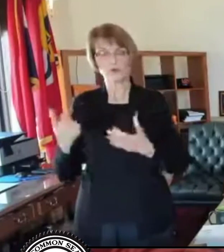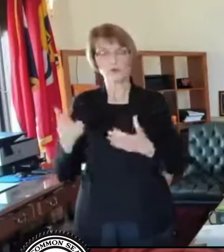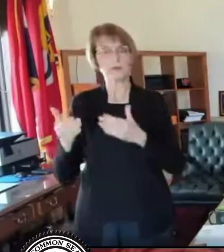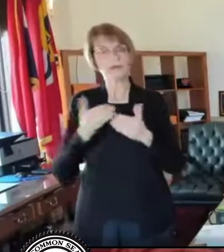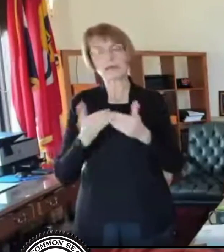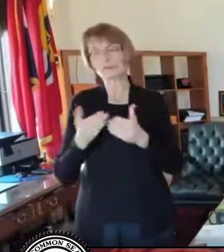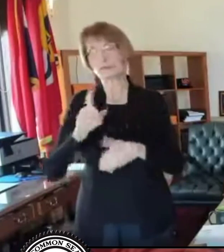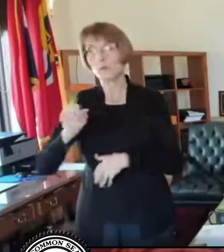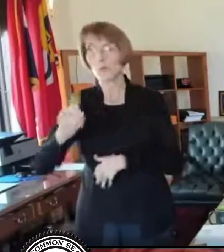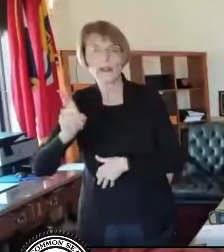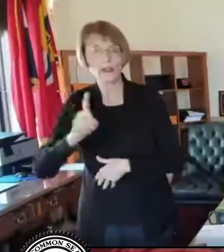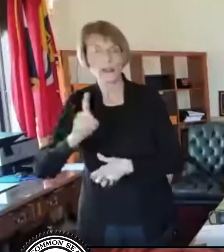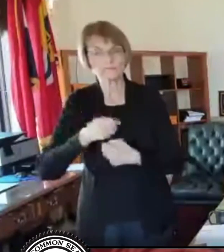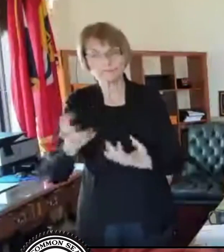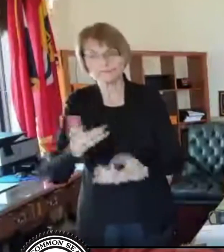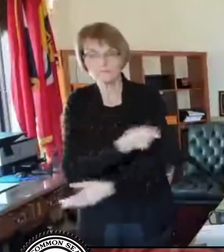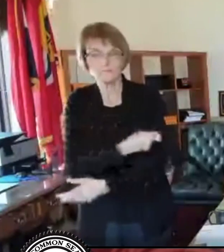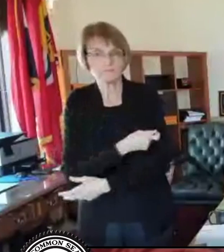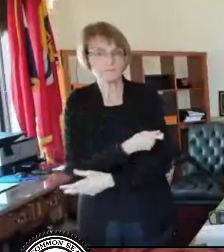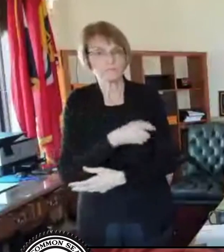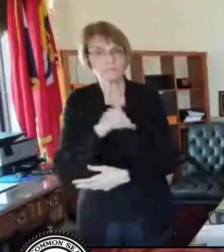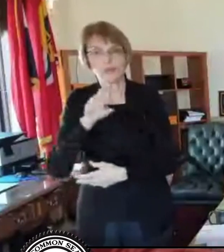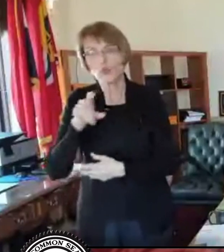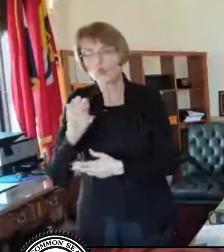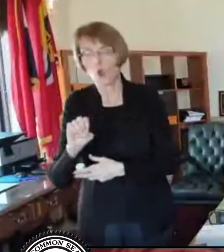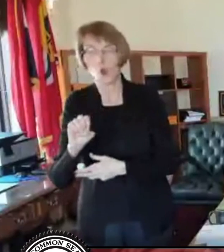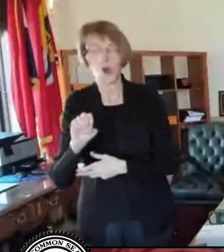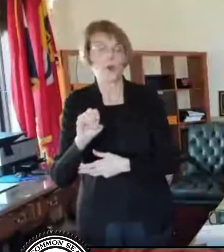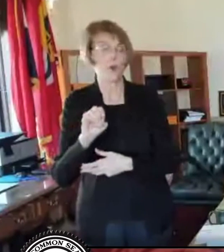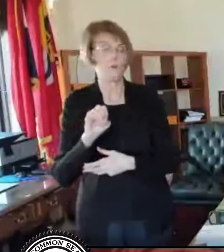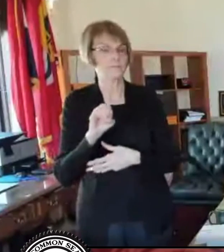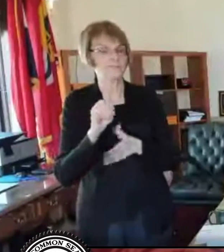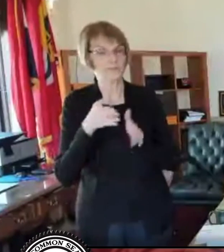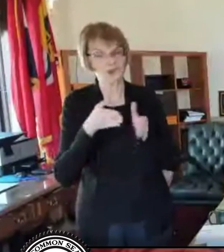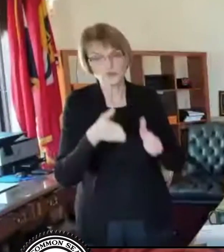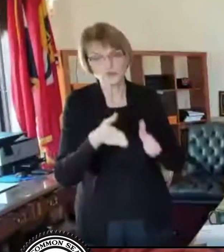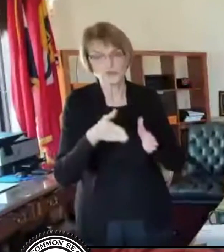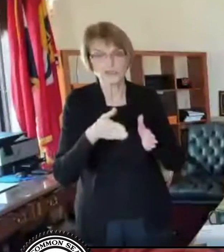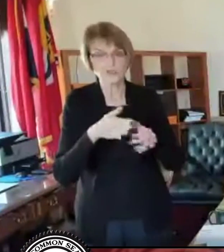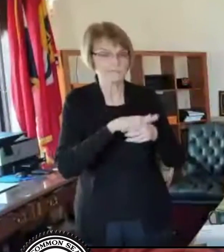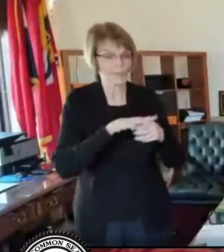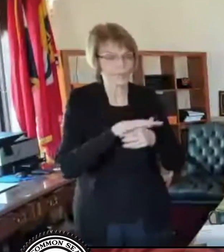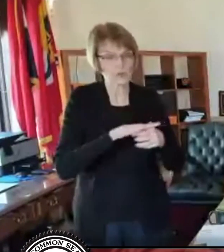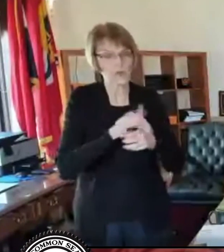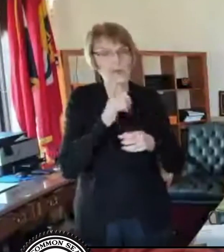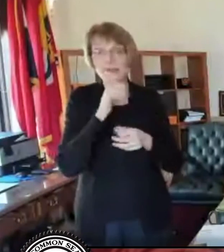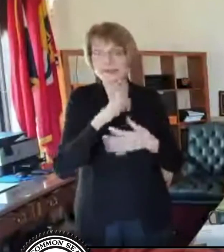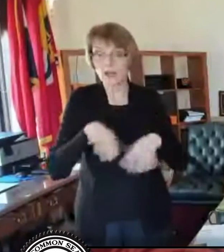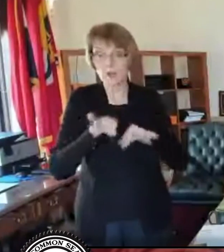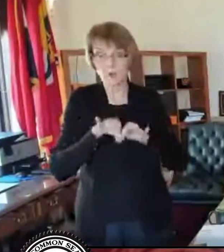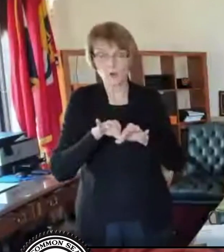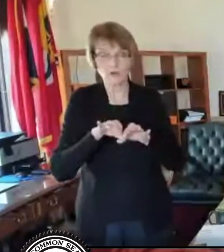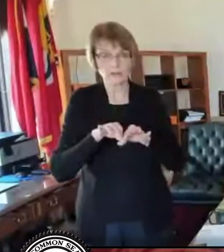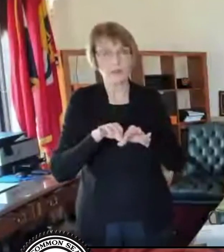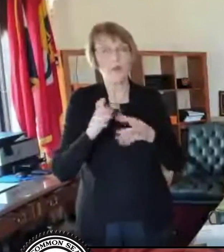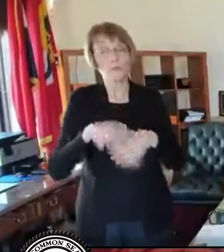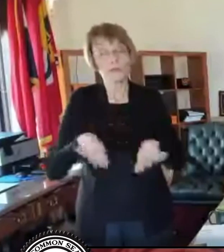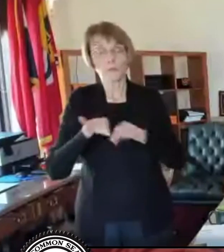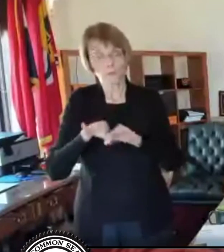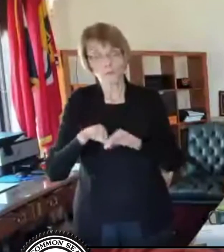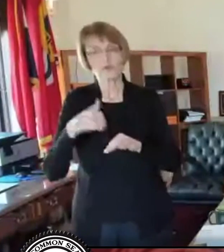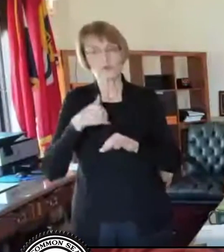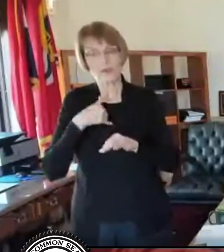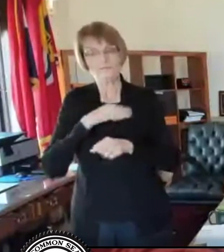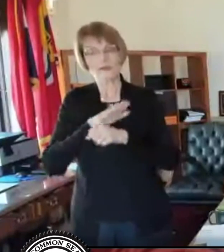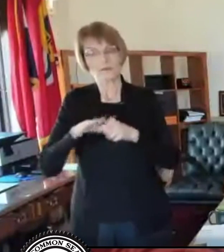the Dome or whether it's, you know, on some closed streets. It's not the location that's important. It's the vaccine, having enough vaccine and